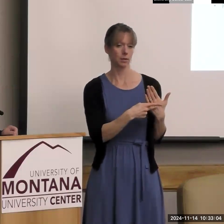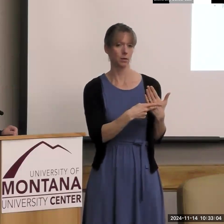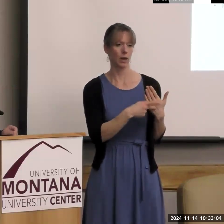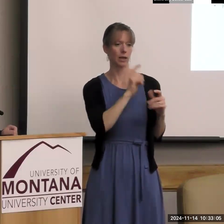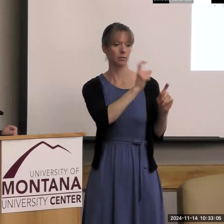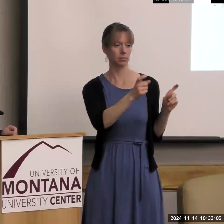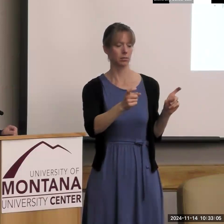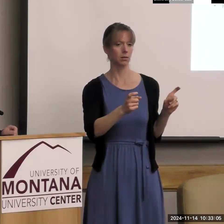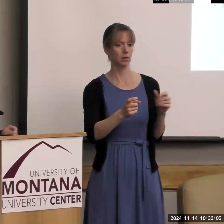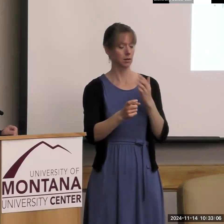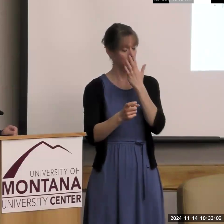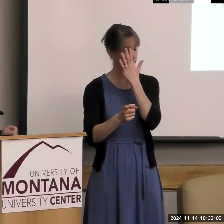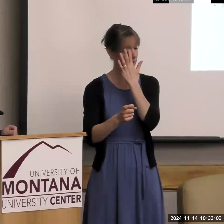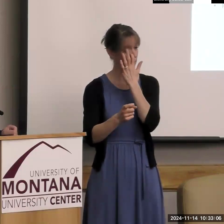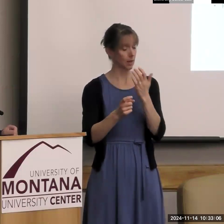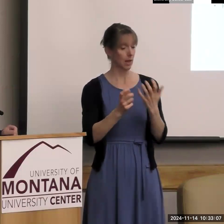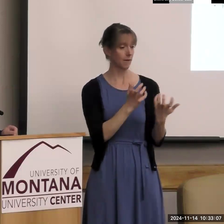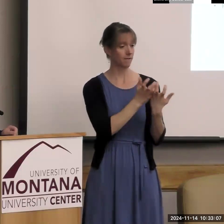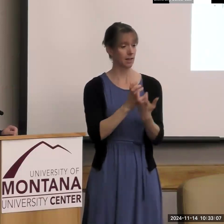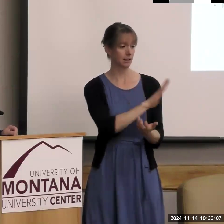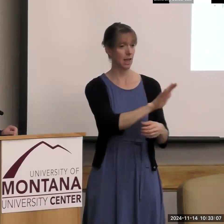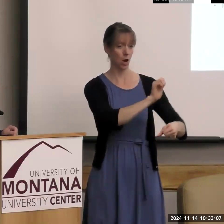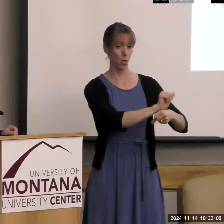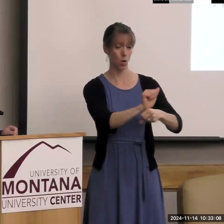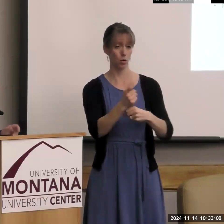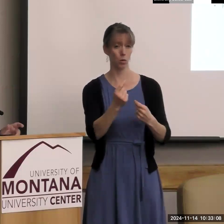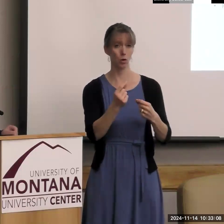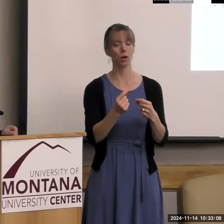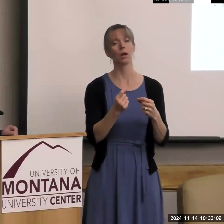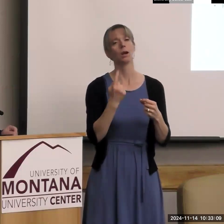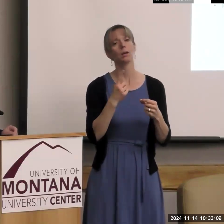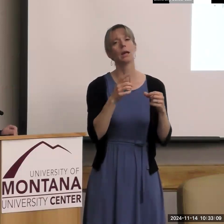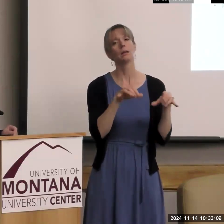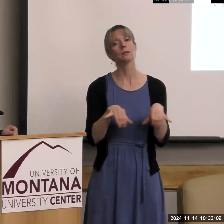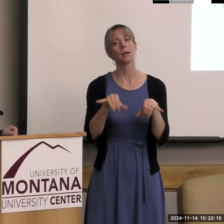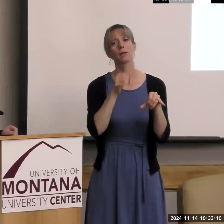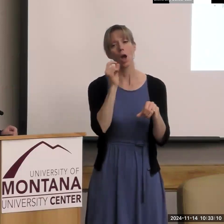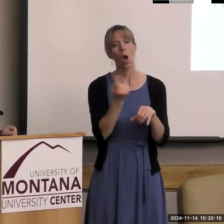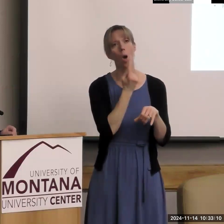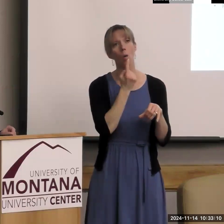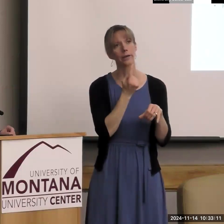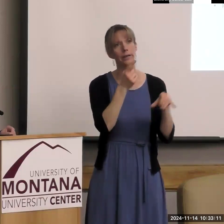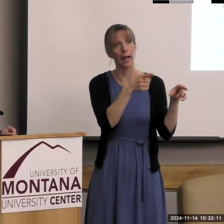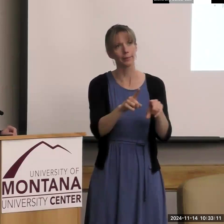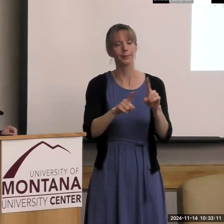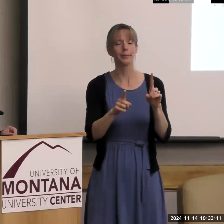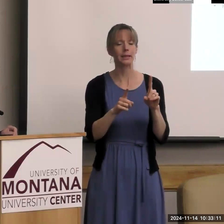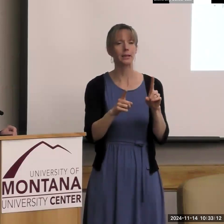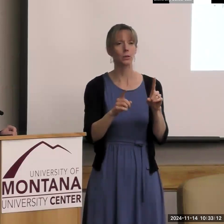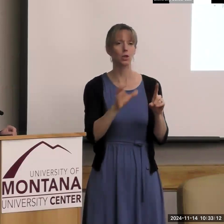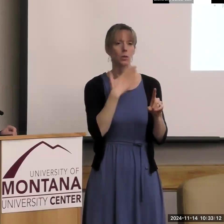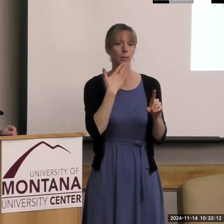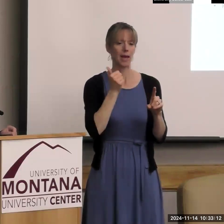way that's strategically compatible with the work they're doing. Obviously, it's standardized, so it's not always the case, but we do the best we can to have